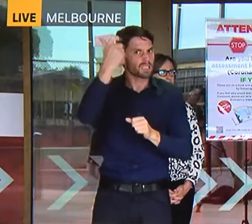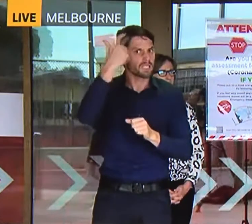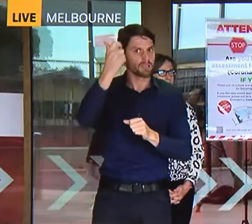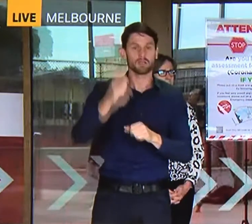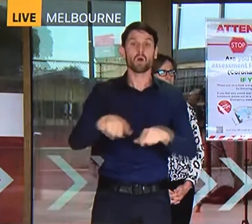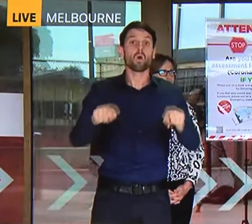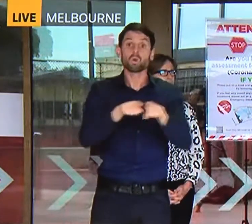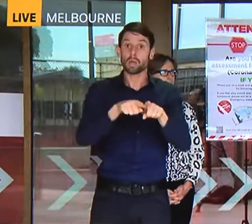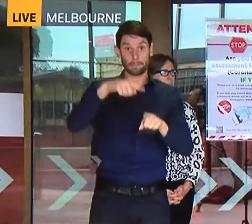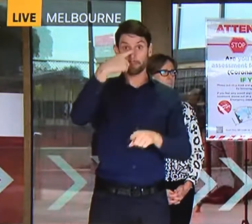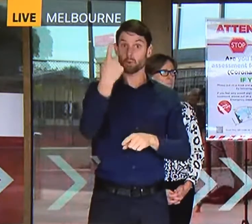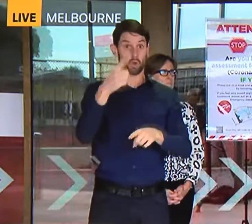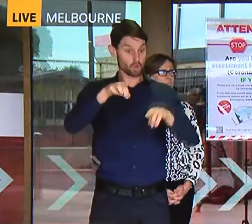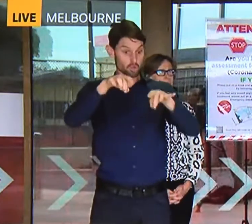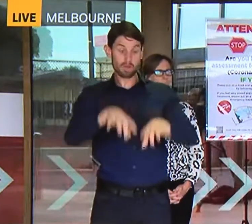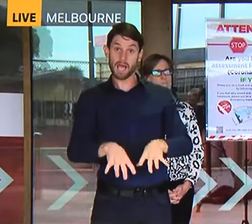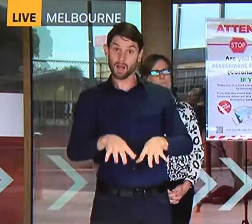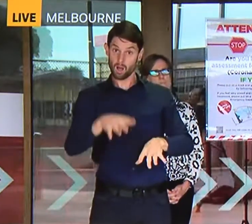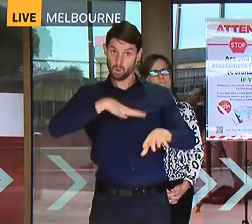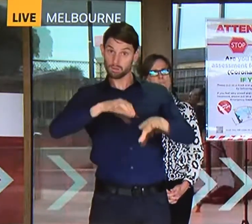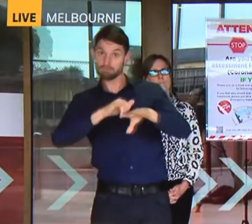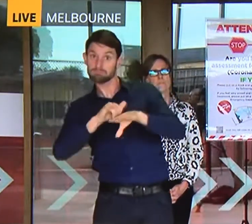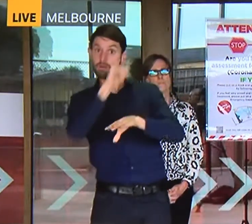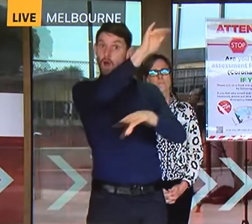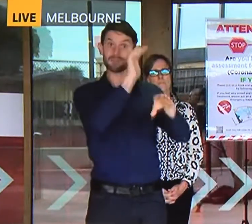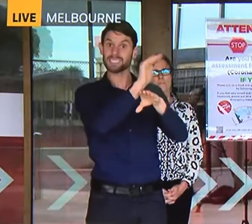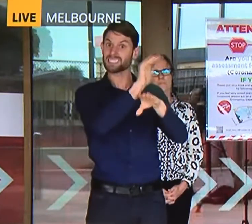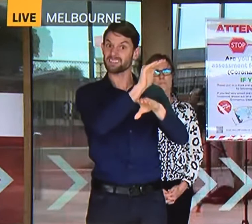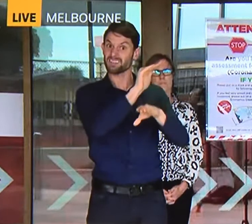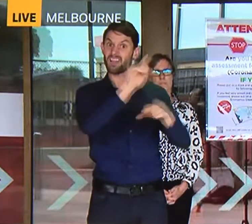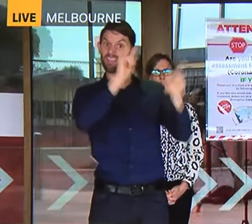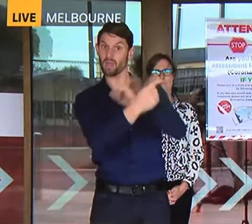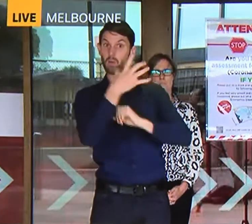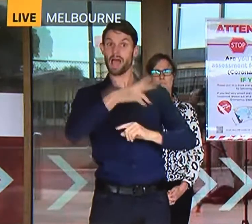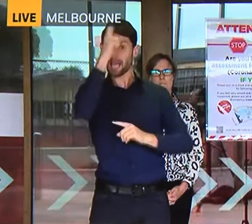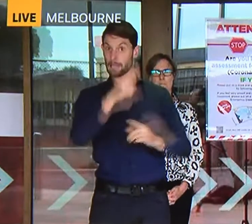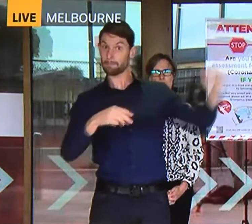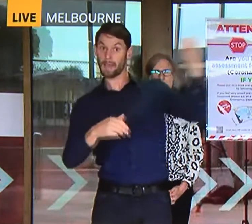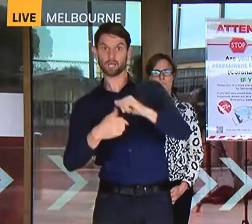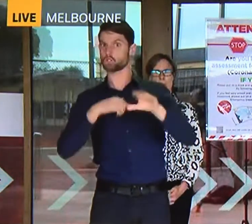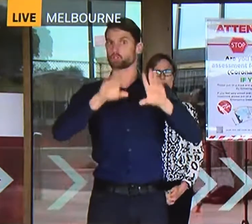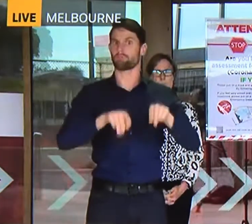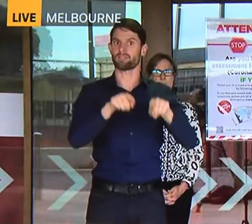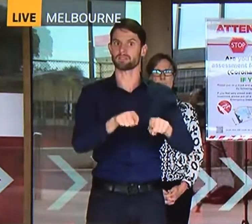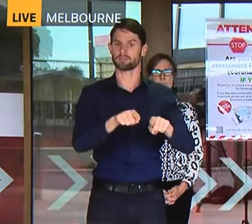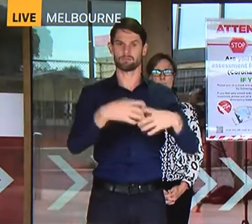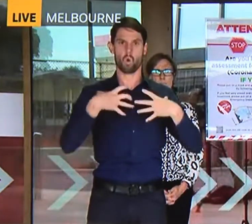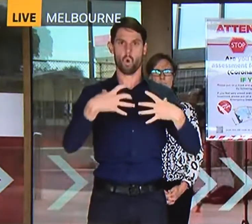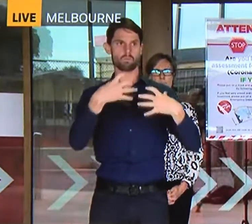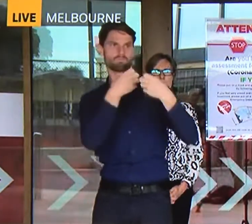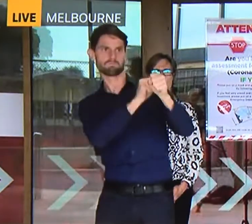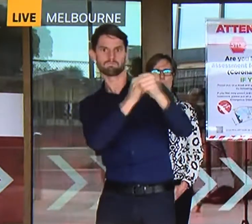out who are Australian citizens so as they don't leave, seek to come back, and potentially bring the virus with them